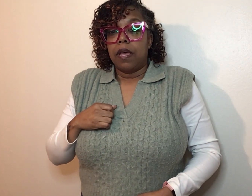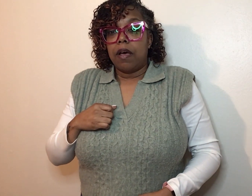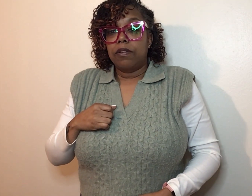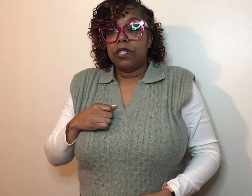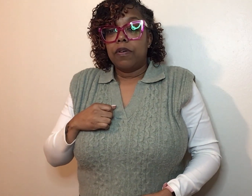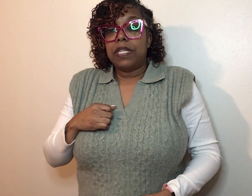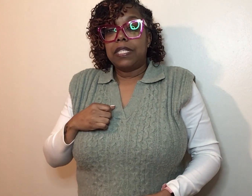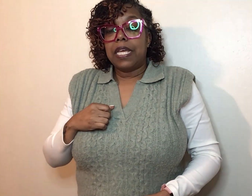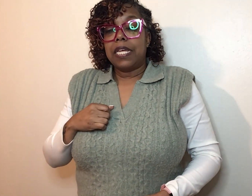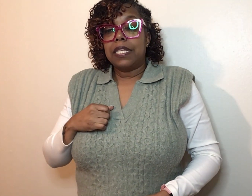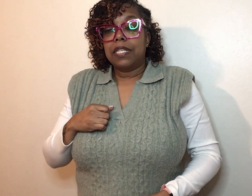Also, it says